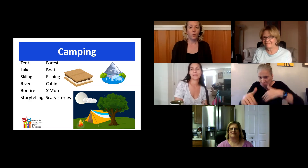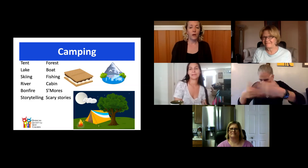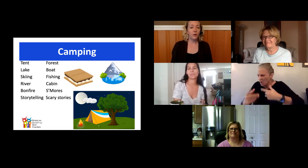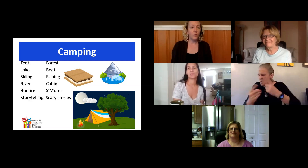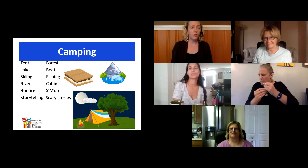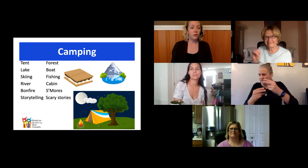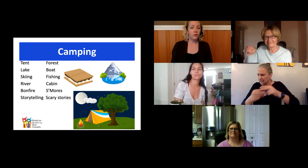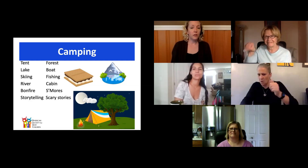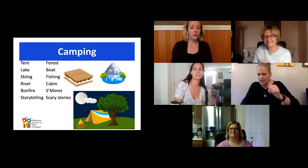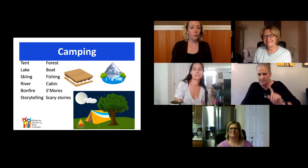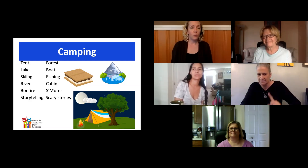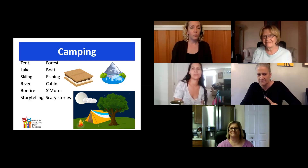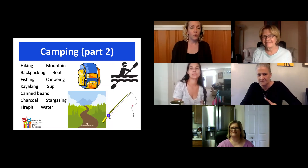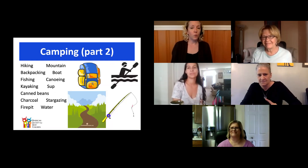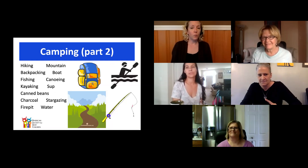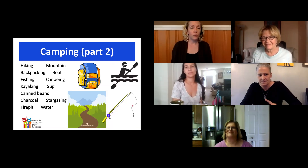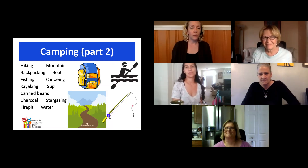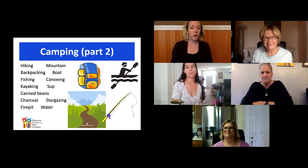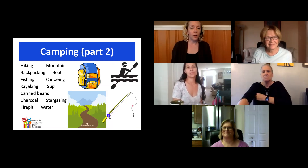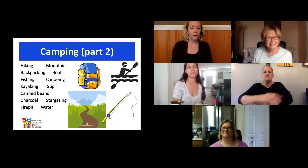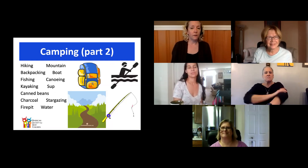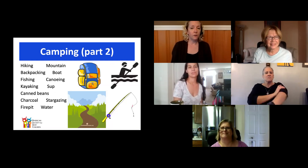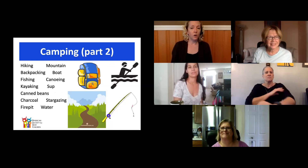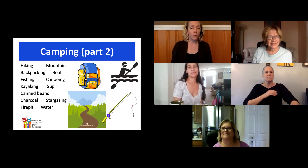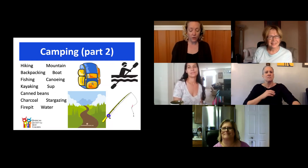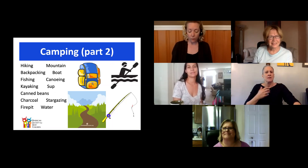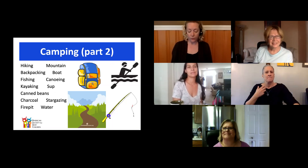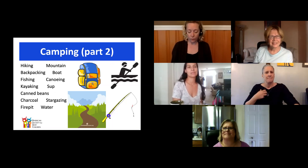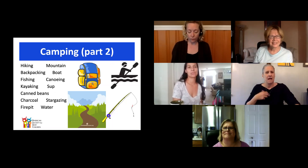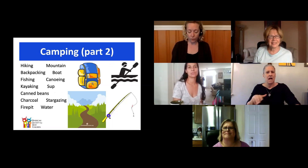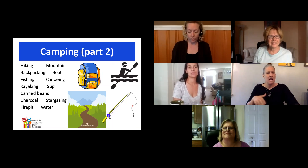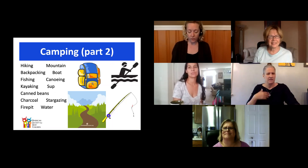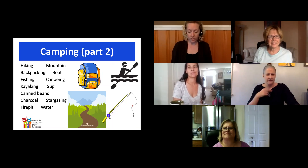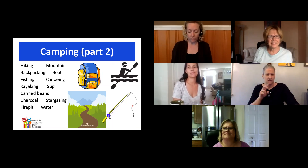slide? No? Okay, well then we'll go to the next one real quick.